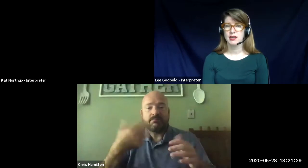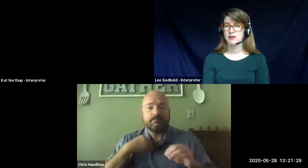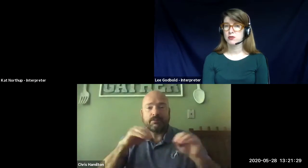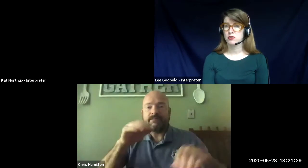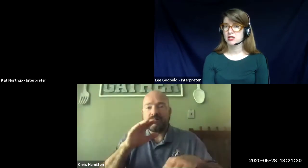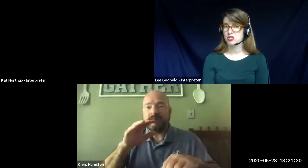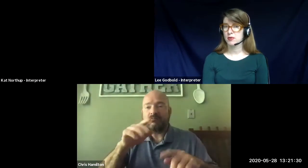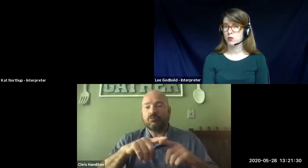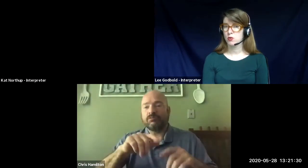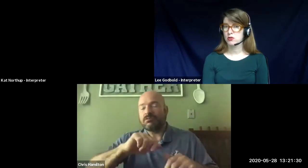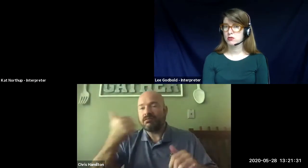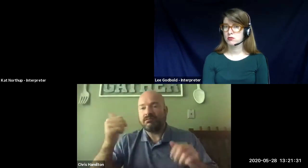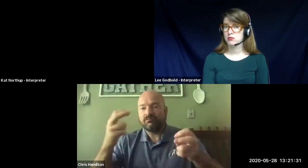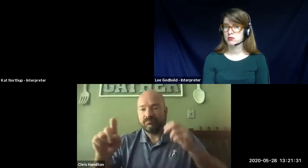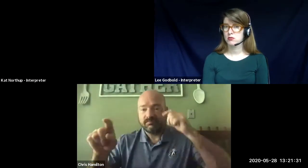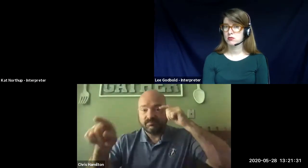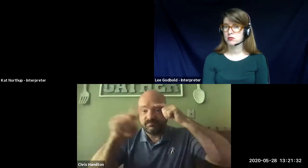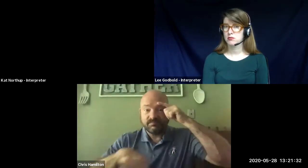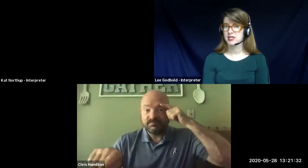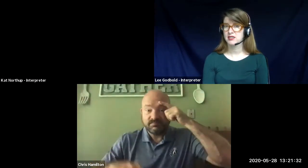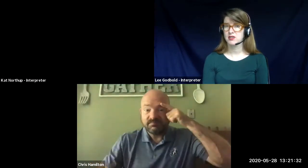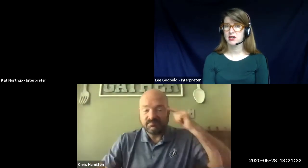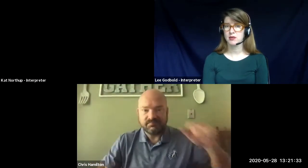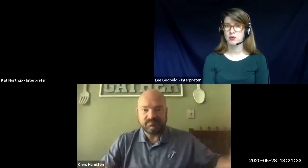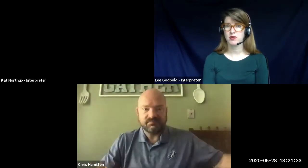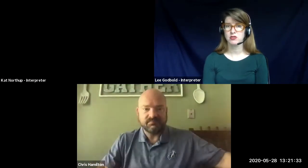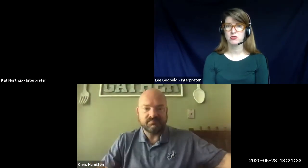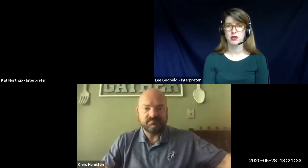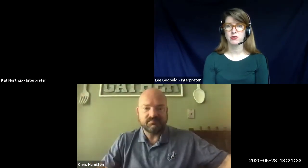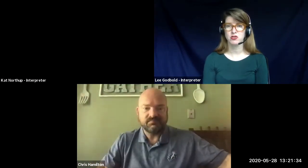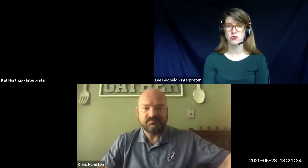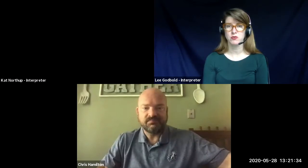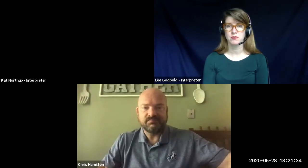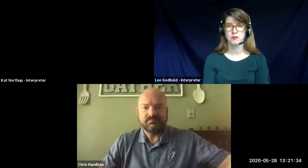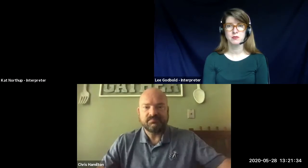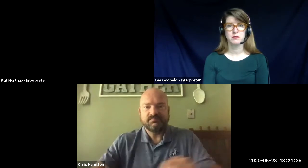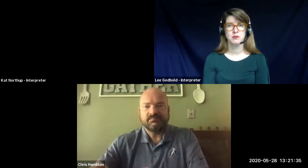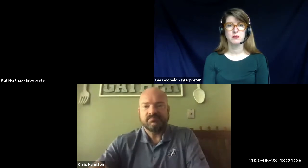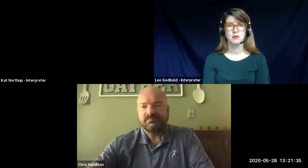Any further discussion about awards? Because if not, I can move on to another issue.